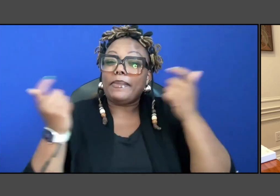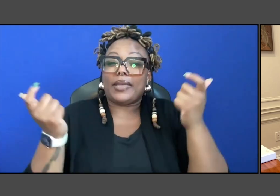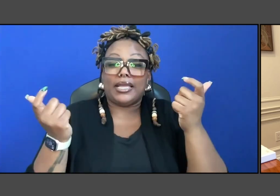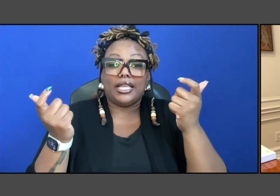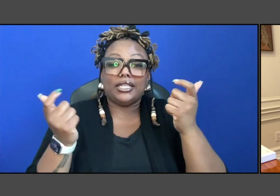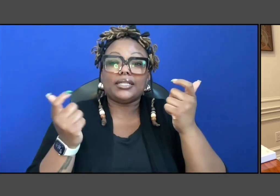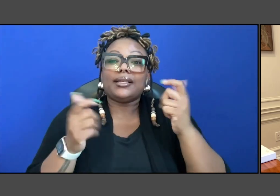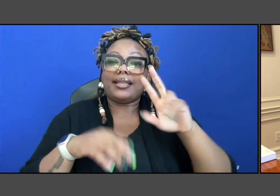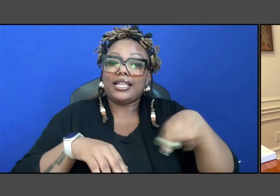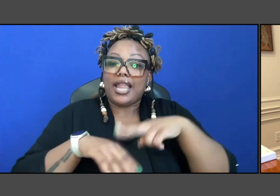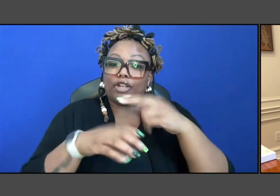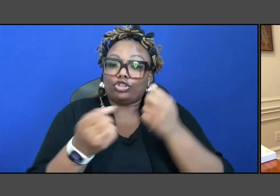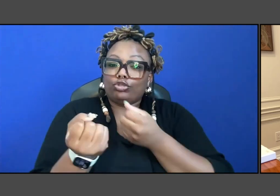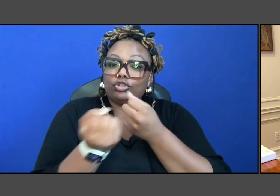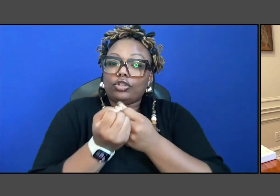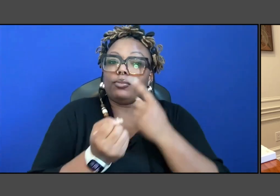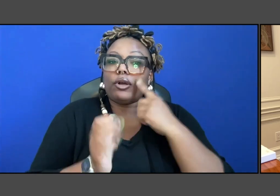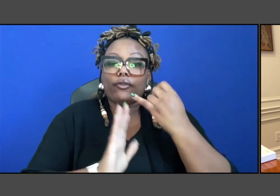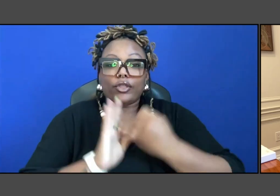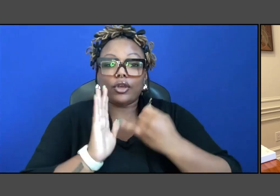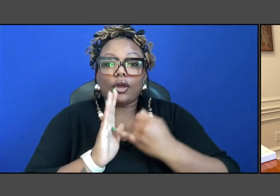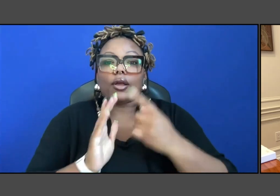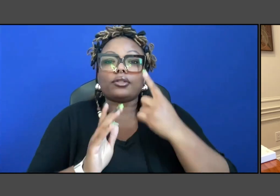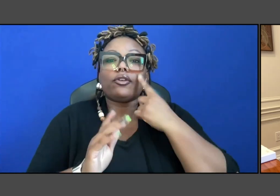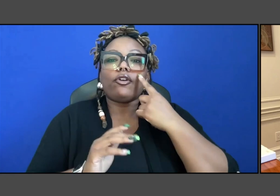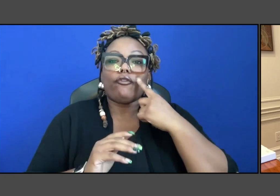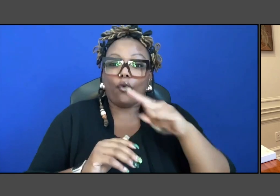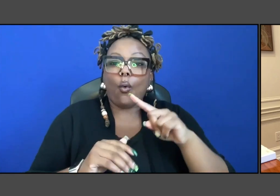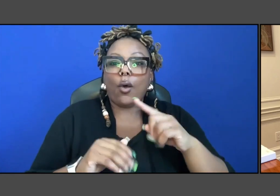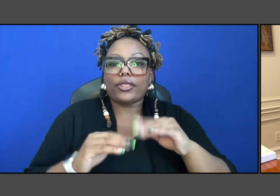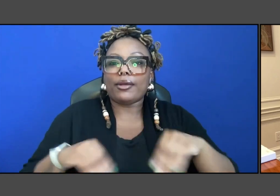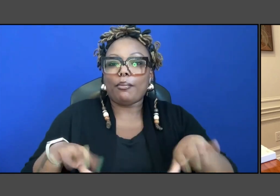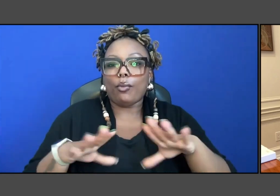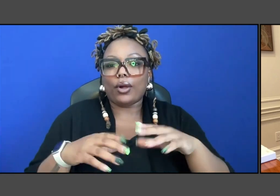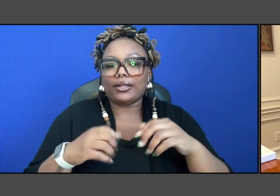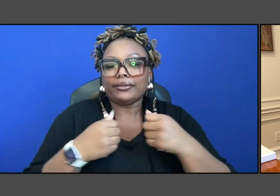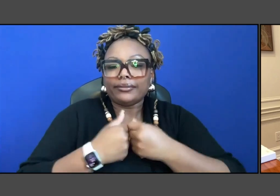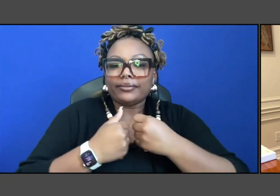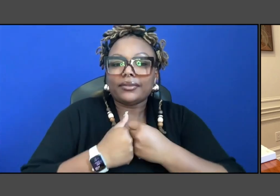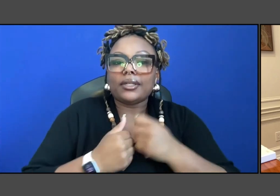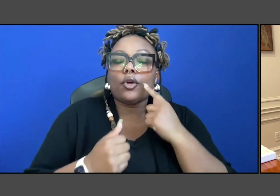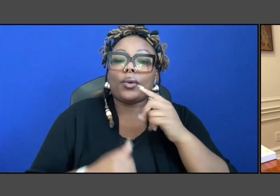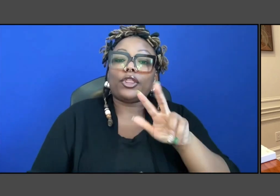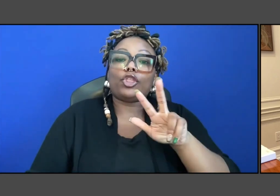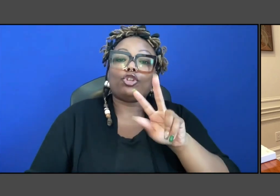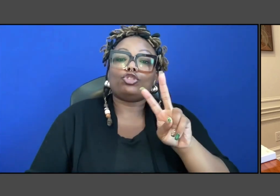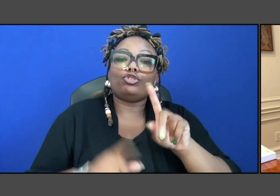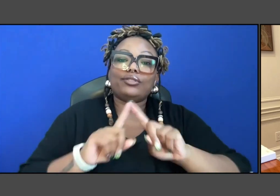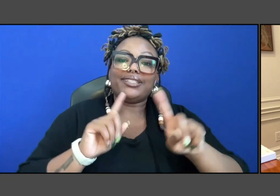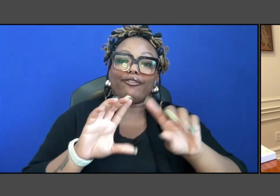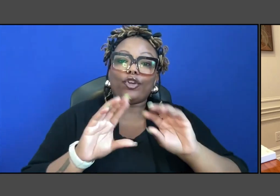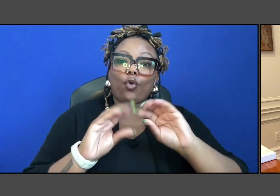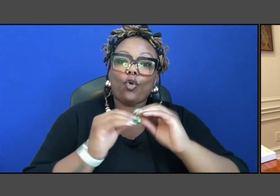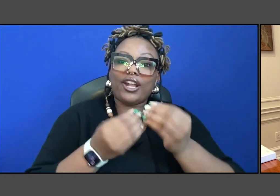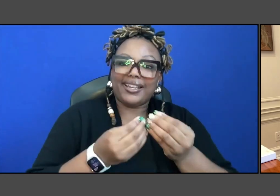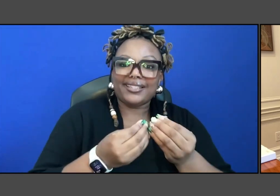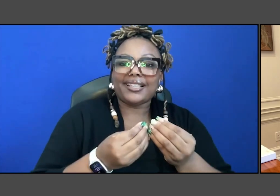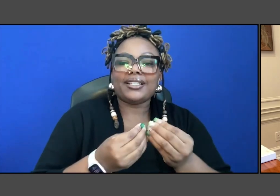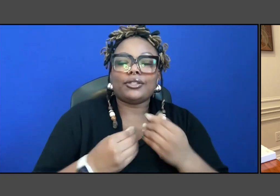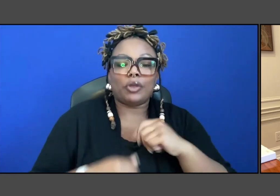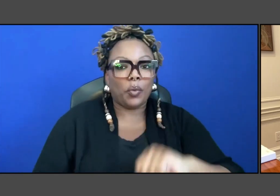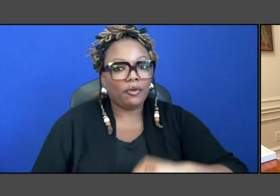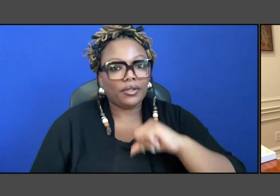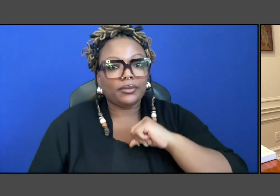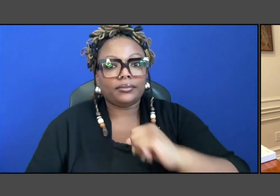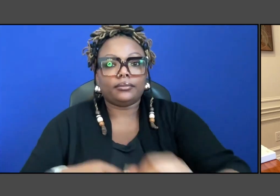the arts along the frontera with an initial cohort of 32 organizations, and so we're very proud of that.